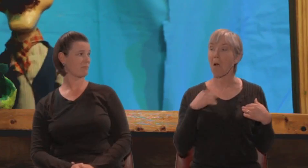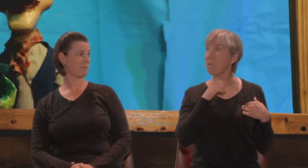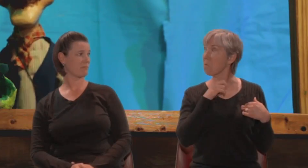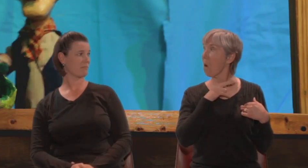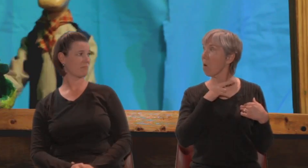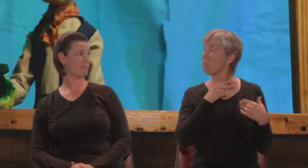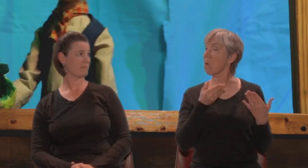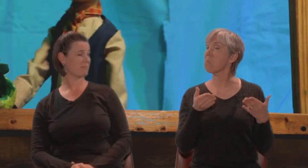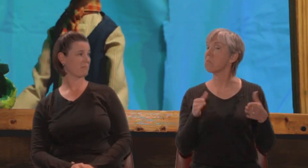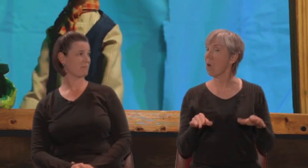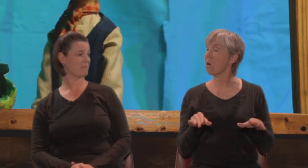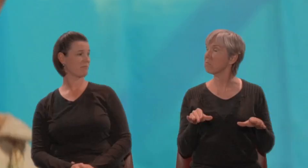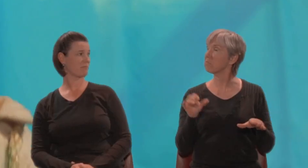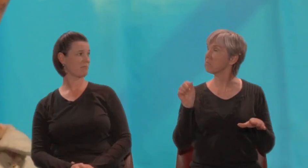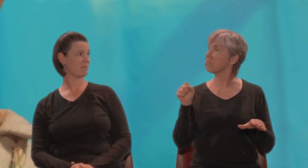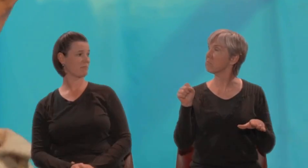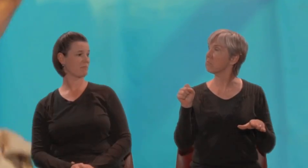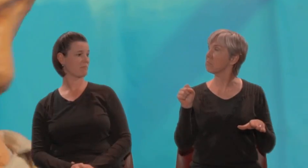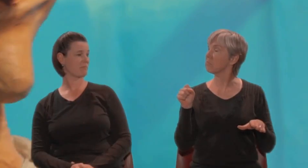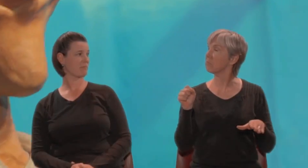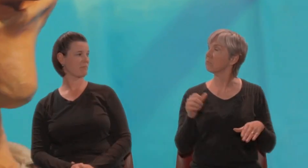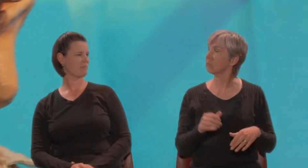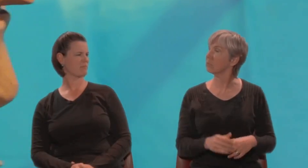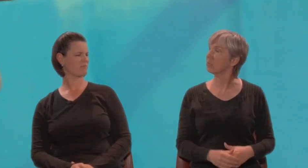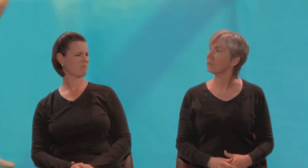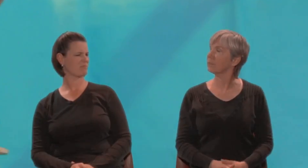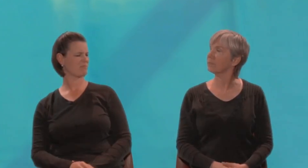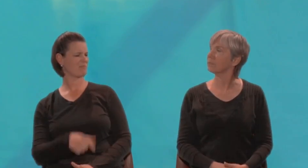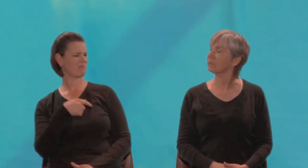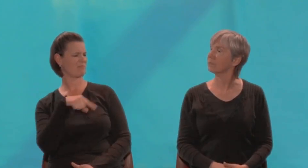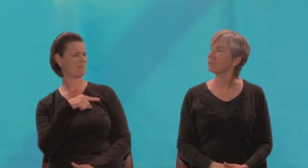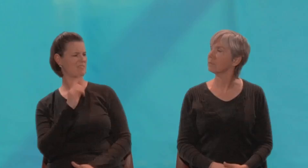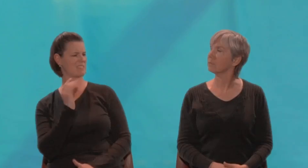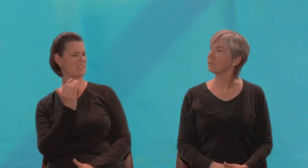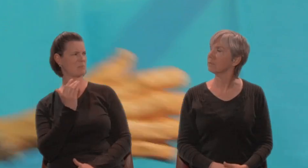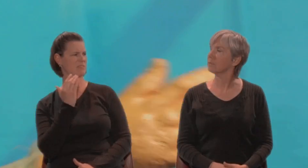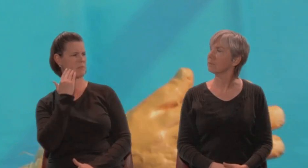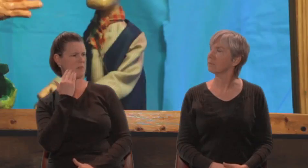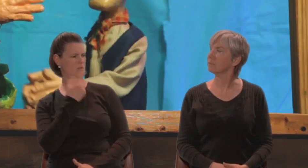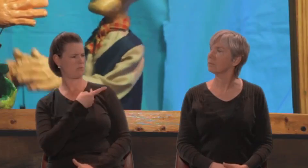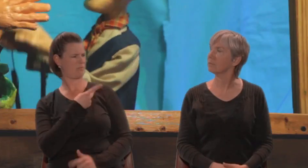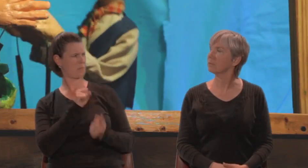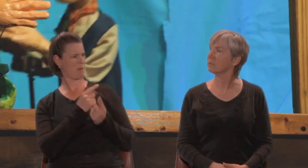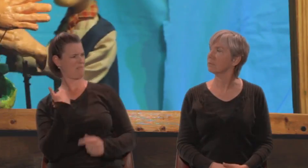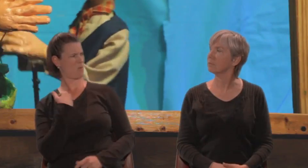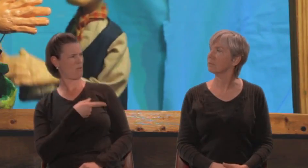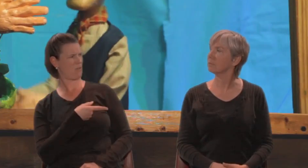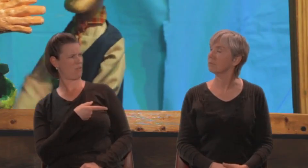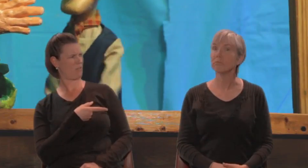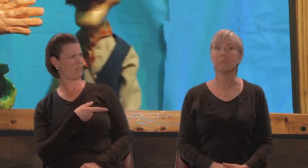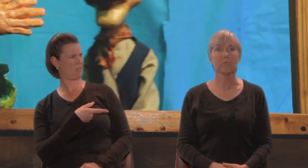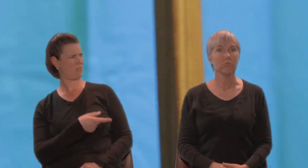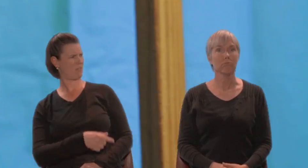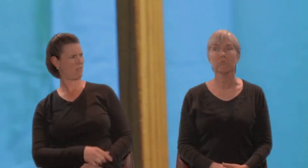I'd bet you. This seems awful familiar. Have we met? Why, yes, that